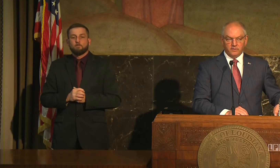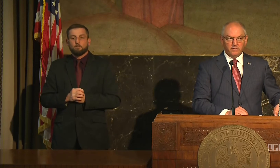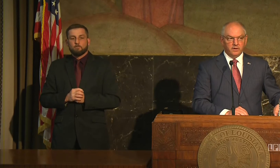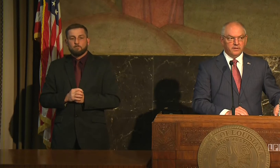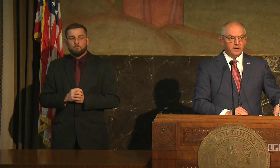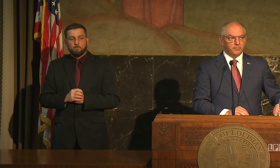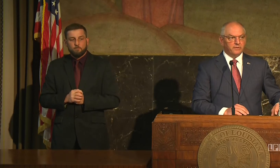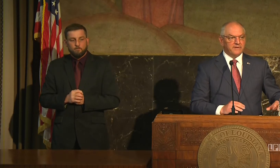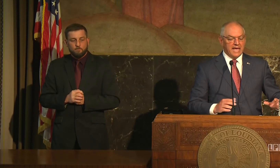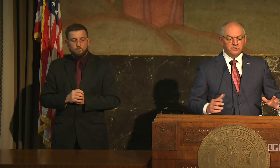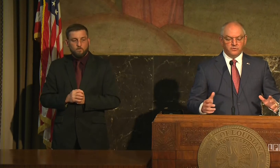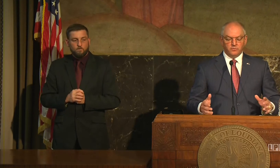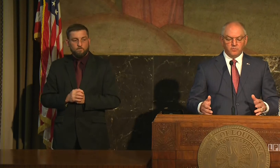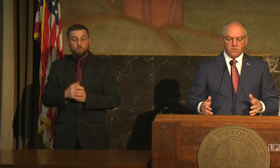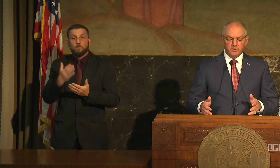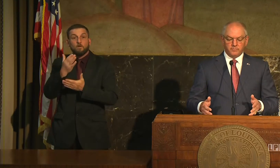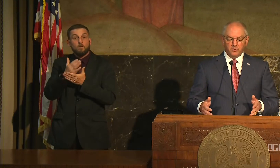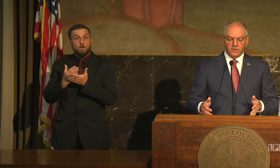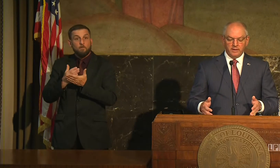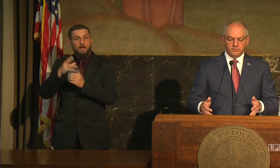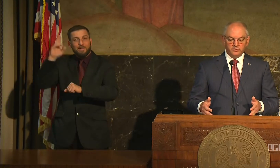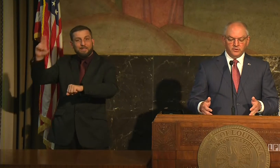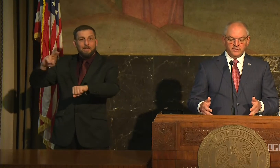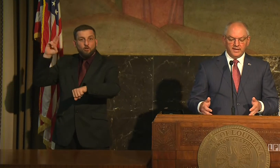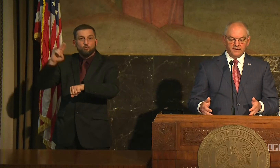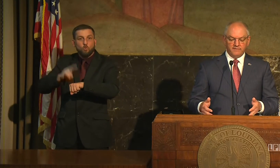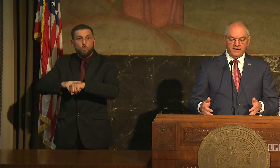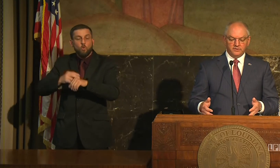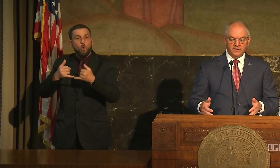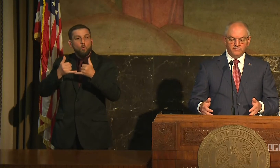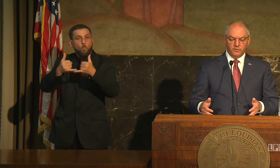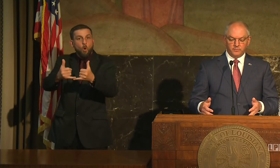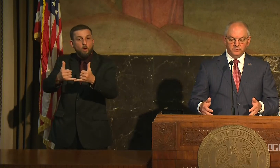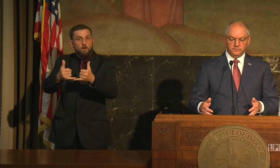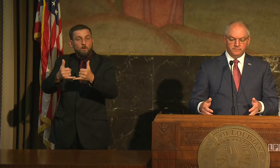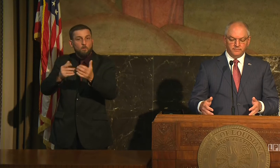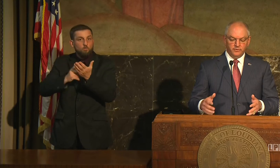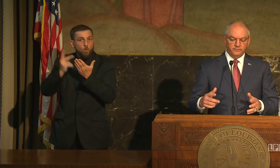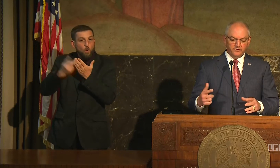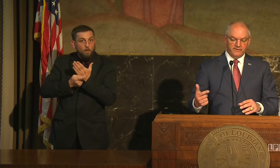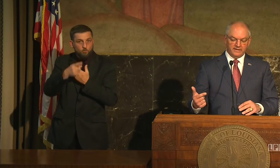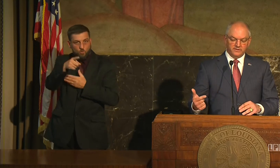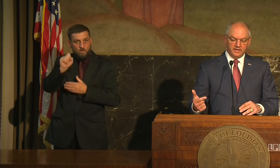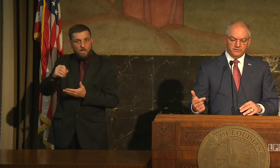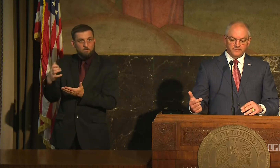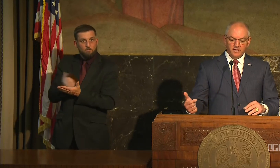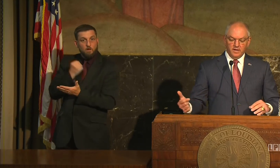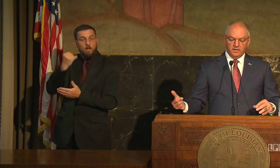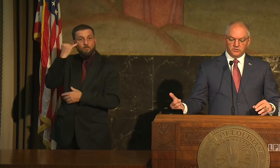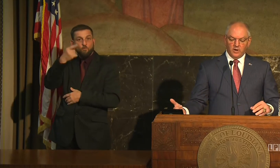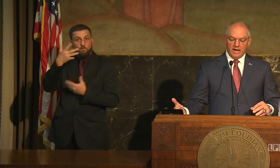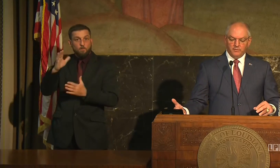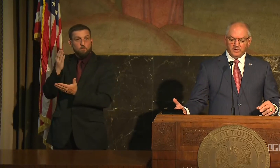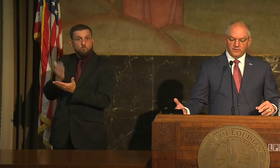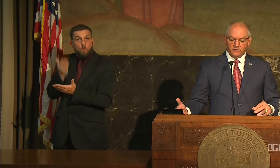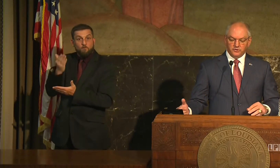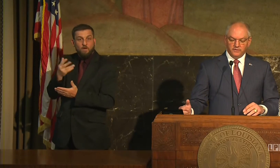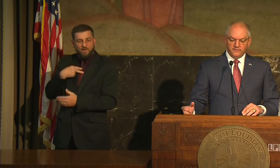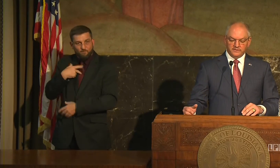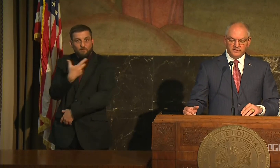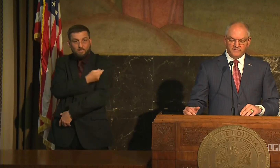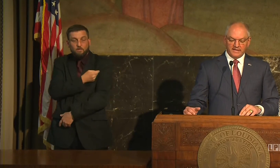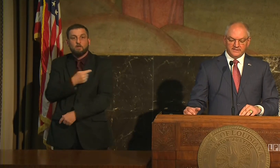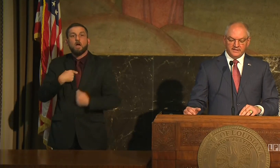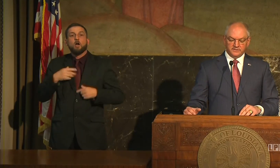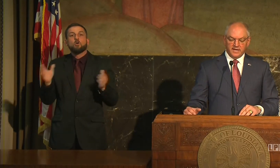There are a number of national reward programs that you can take advantage of with proof of vaccination. So I would encourage